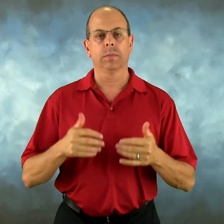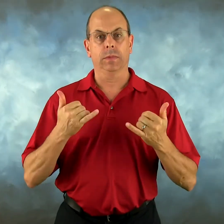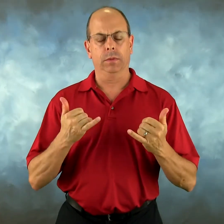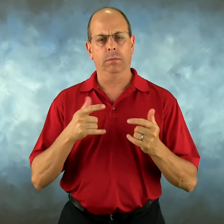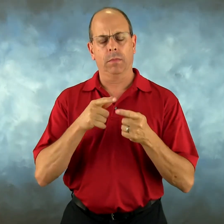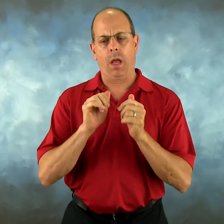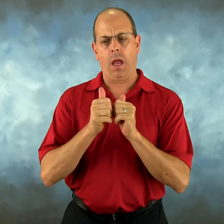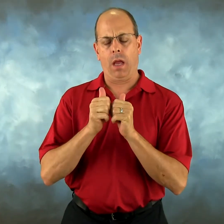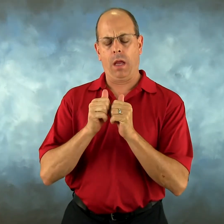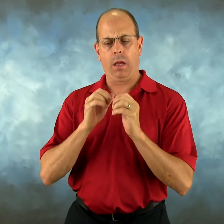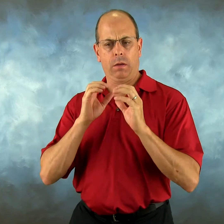to wait.